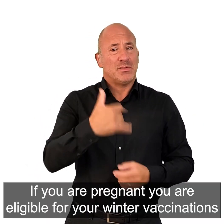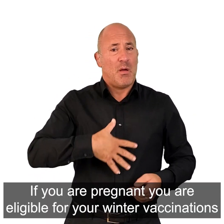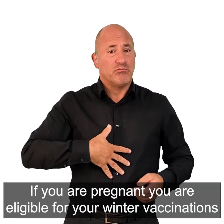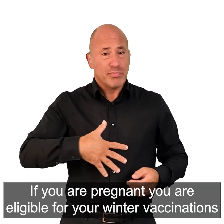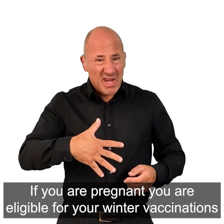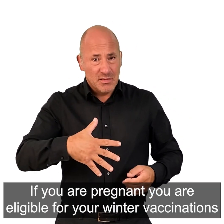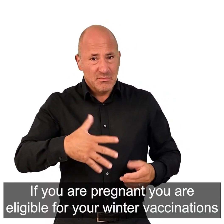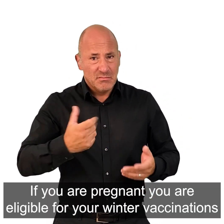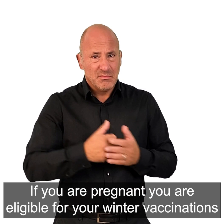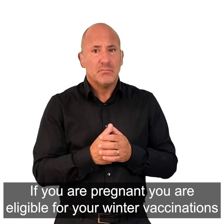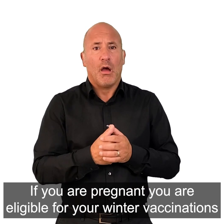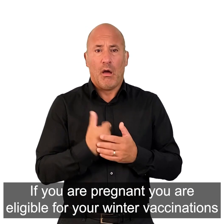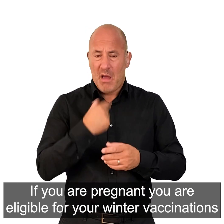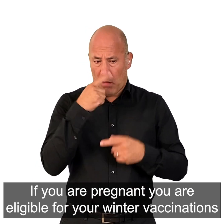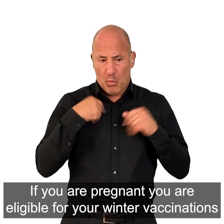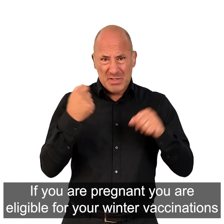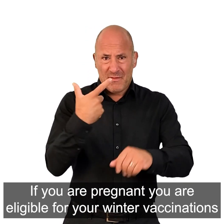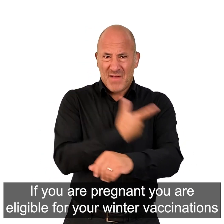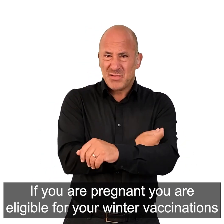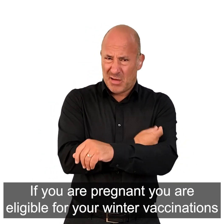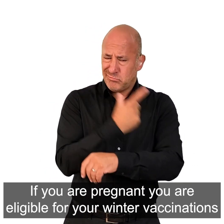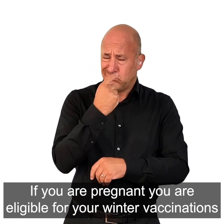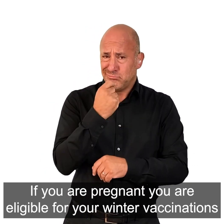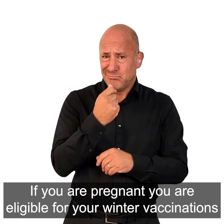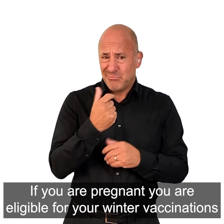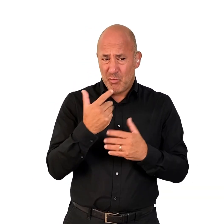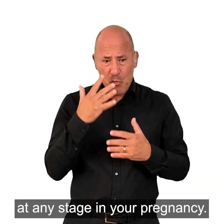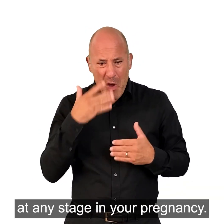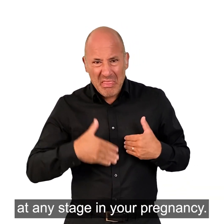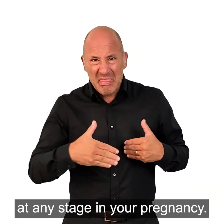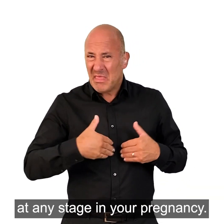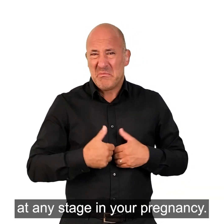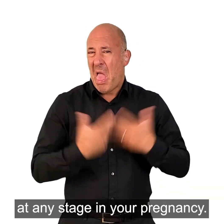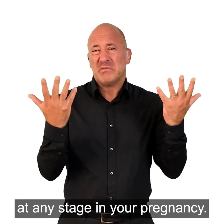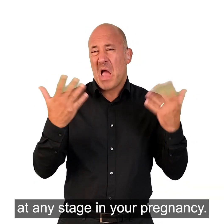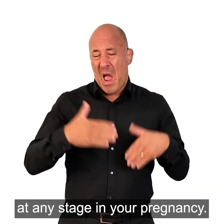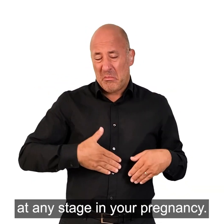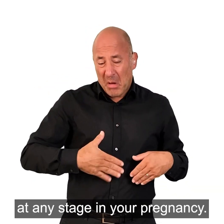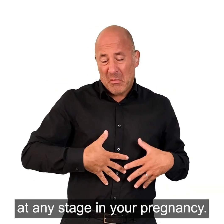you are pregnant, you are eligible for your winter vaccinations at any stage in your